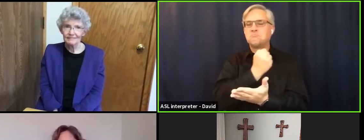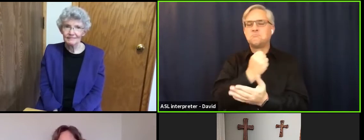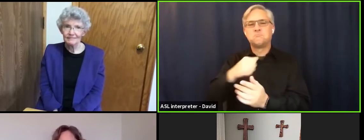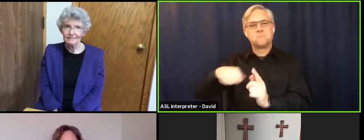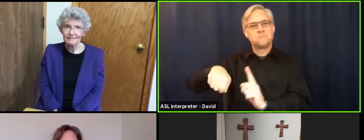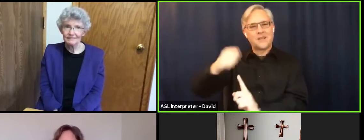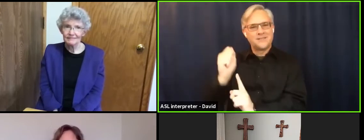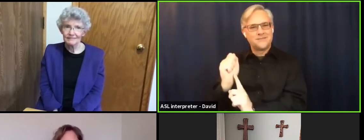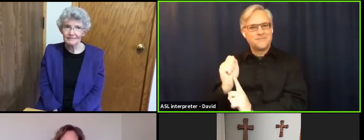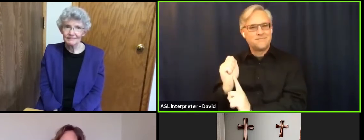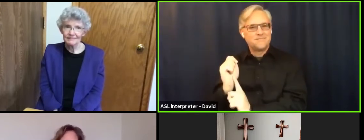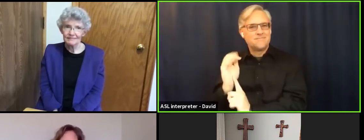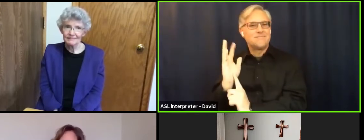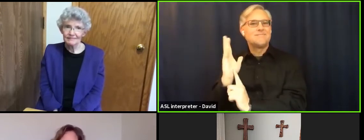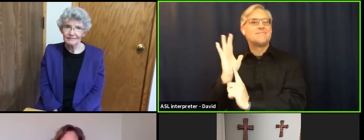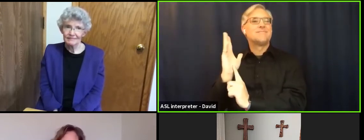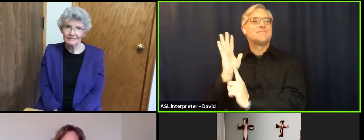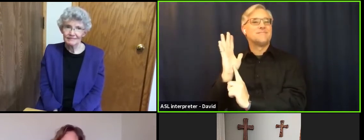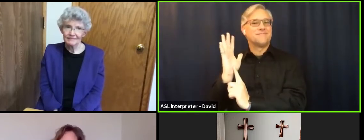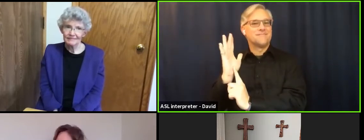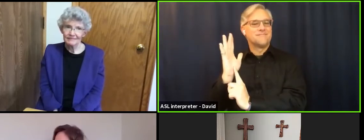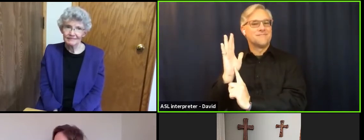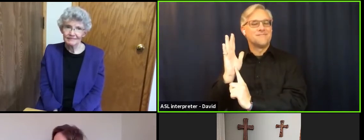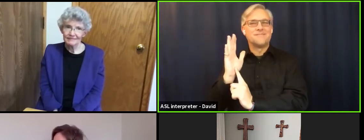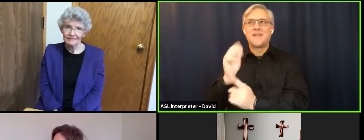be reminded we are not alone.